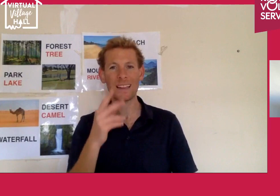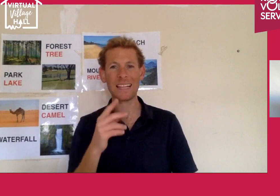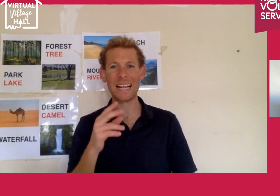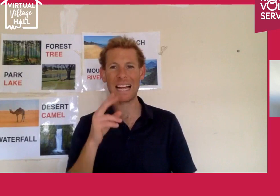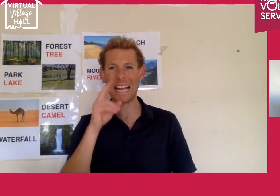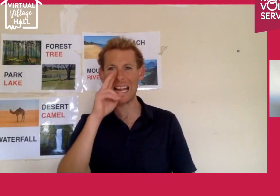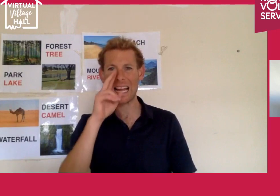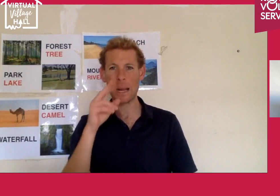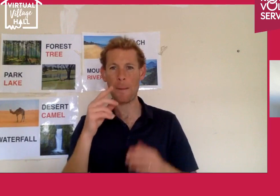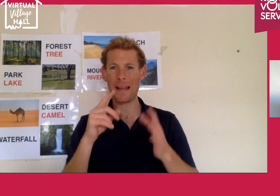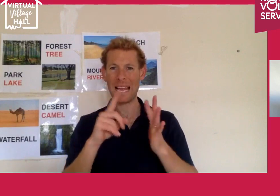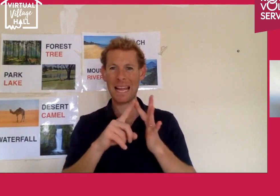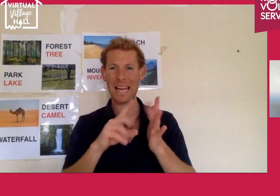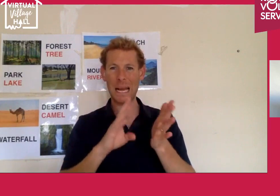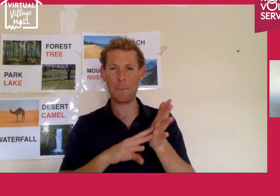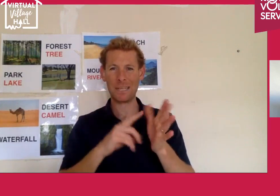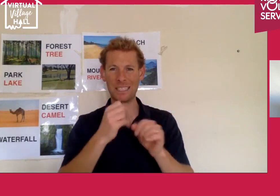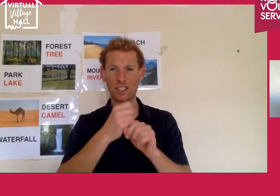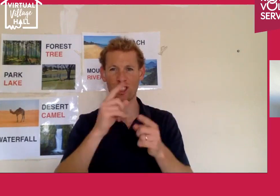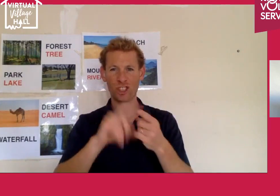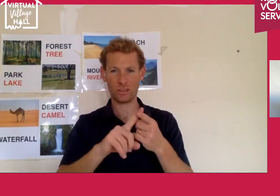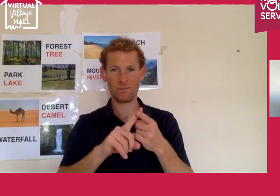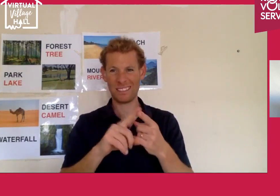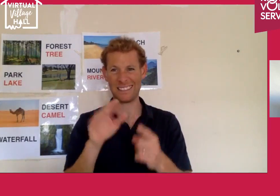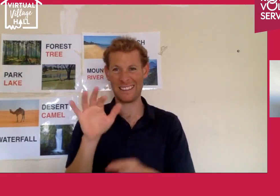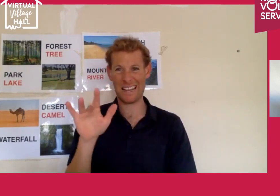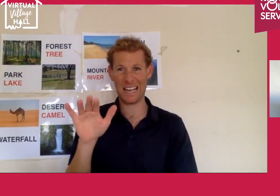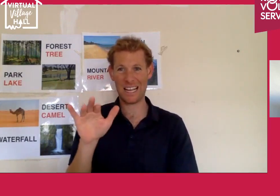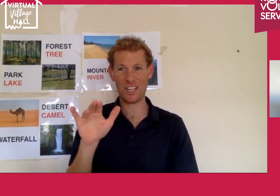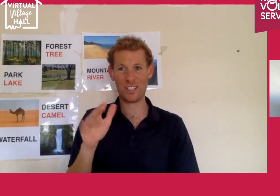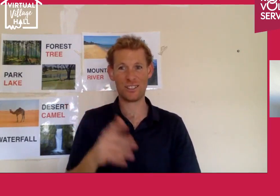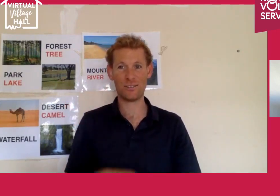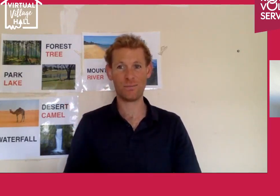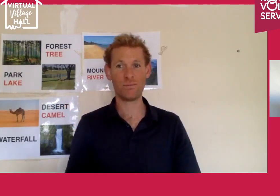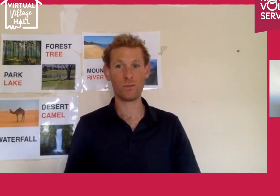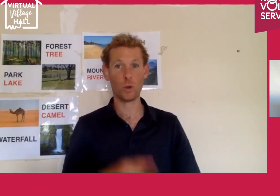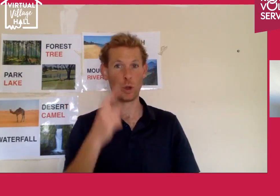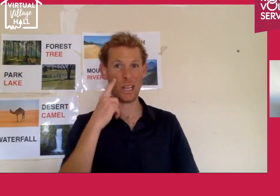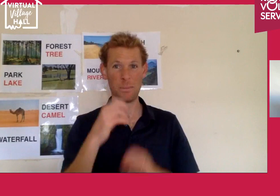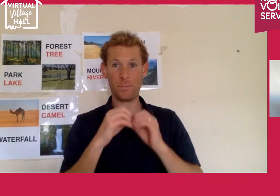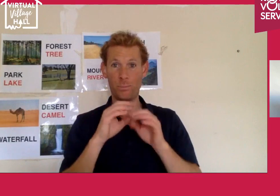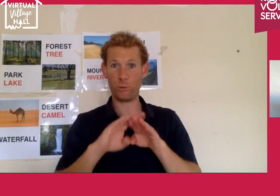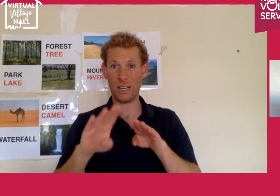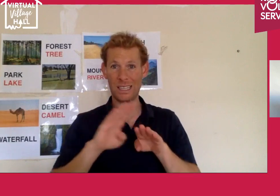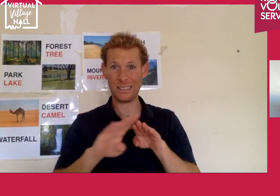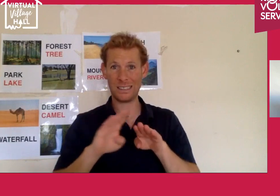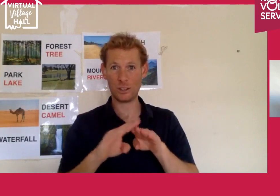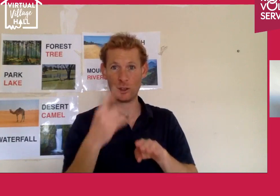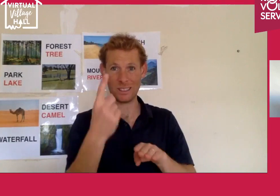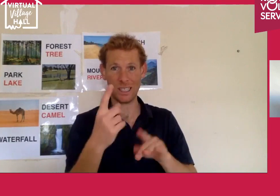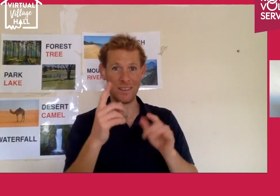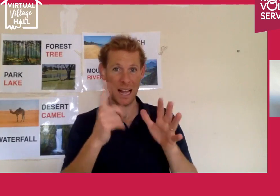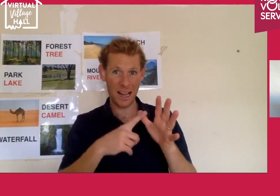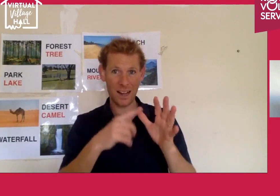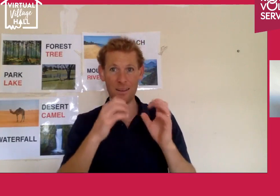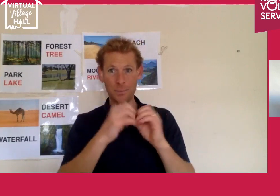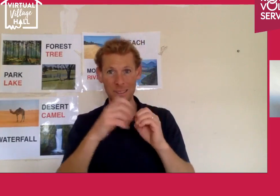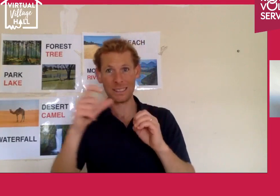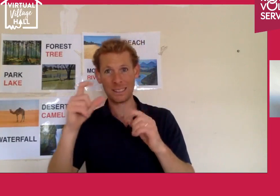on the internet. You're looking for the images of the hands in different shapes for A,